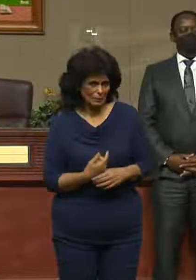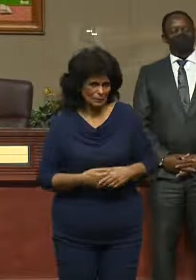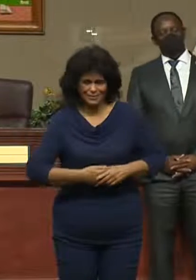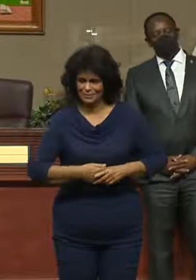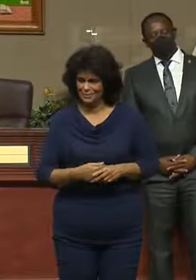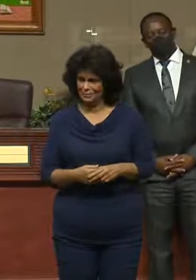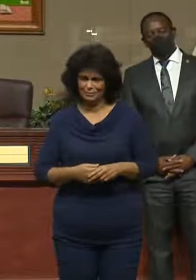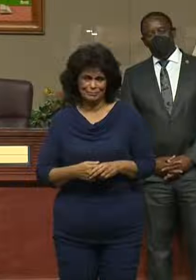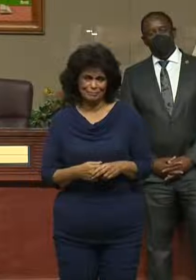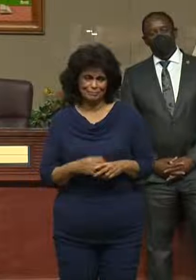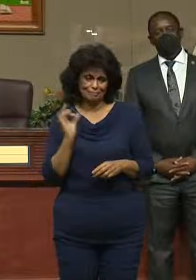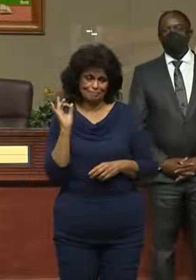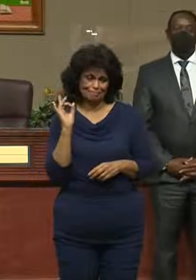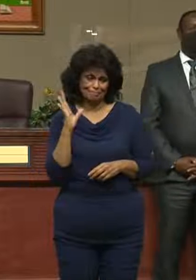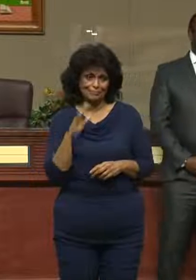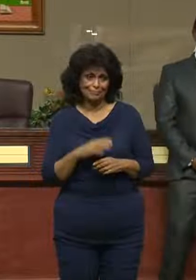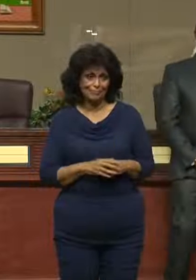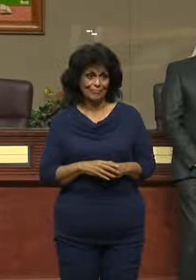So.